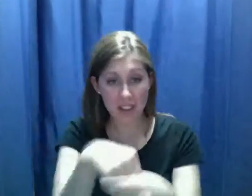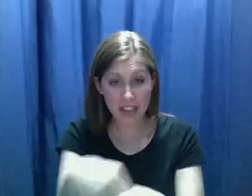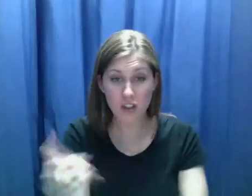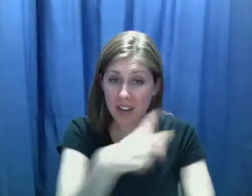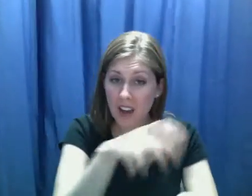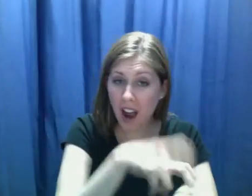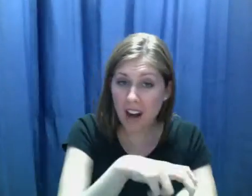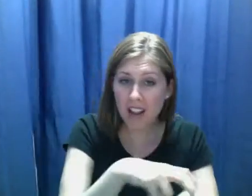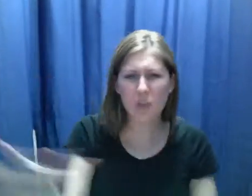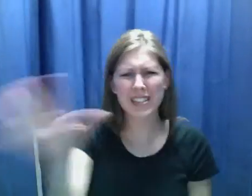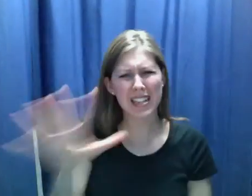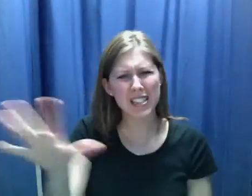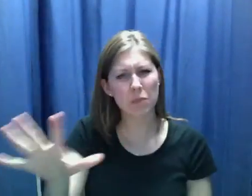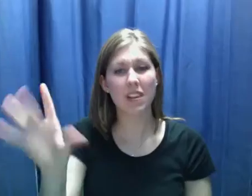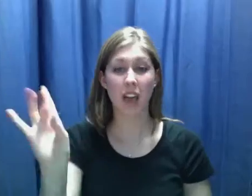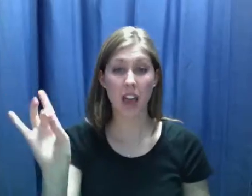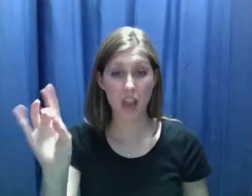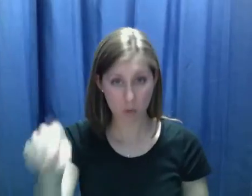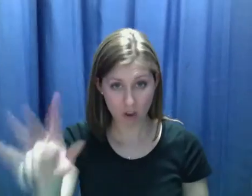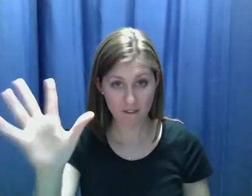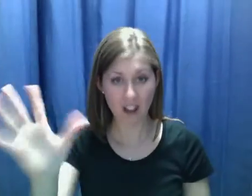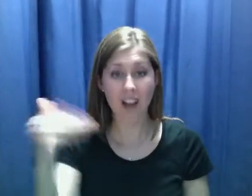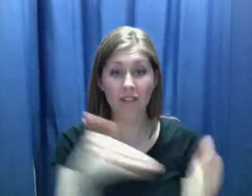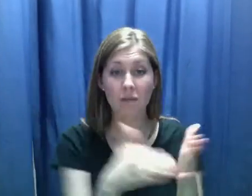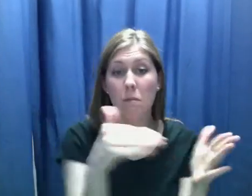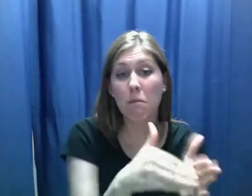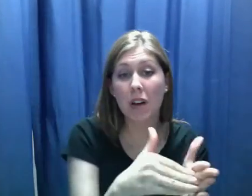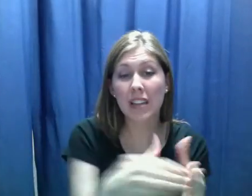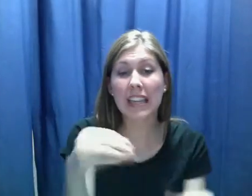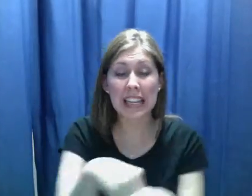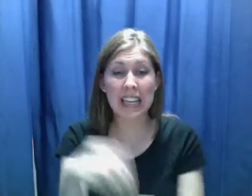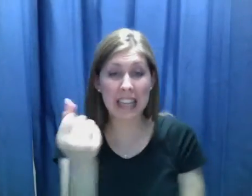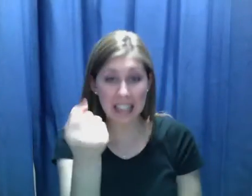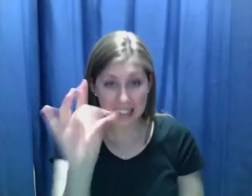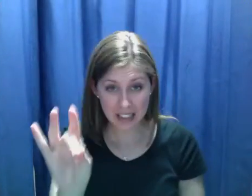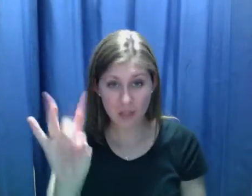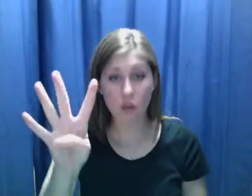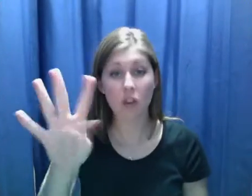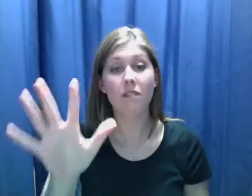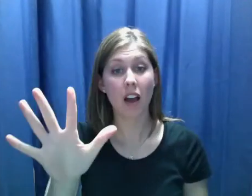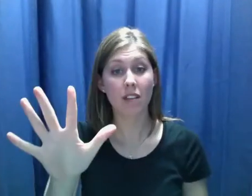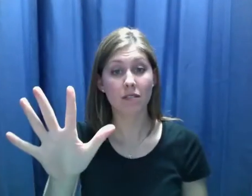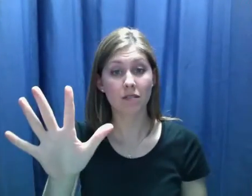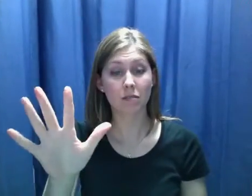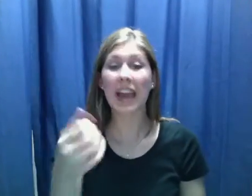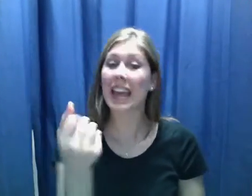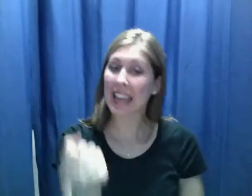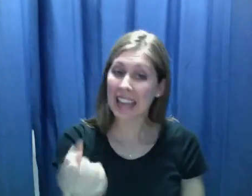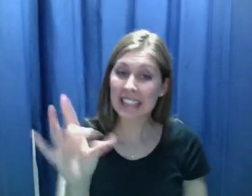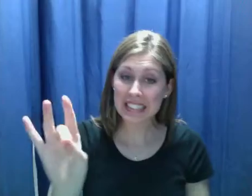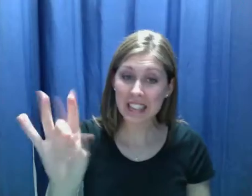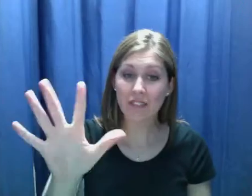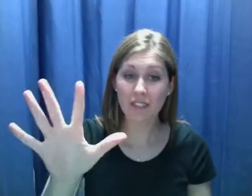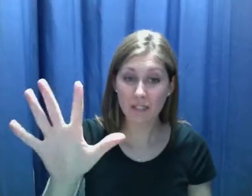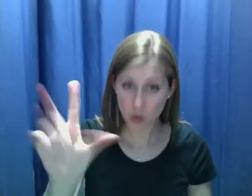to be 8.5 million in 1845. By 1851, its